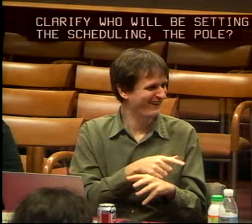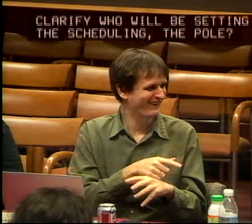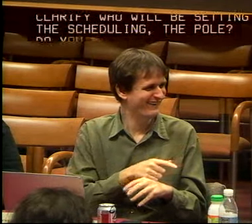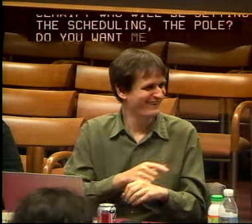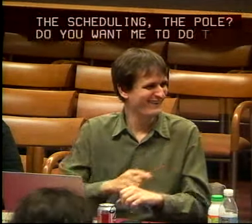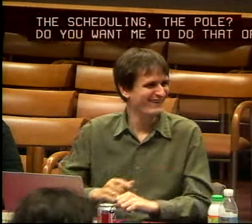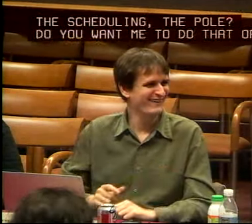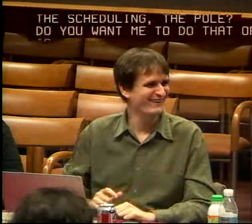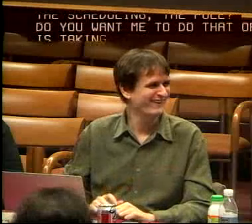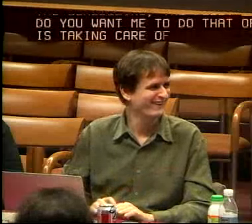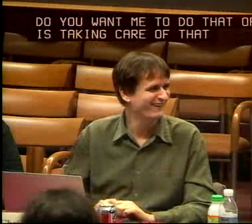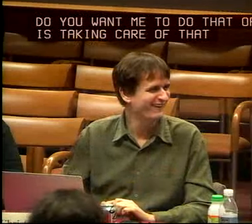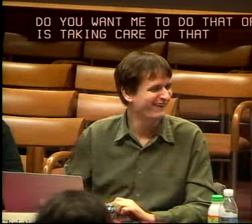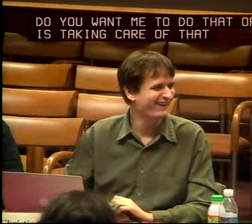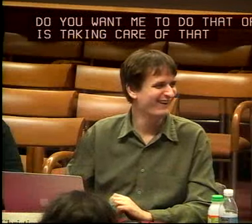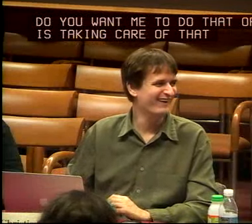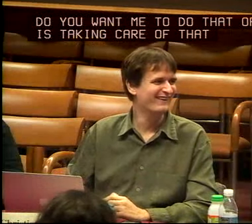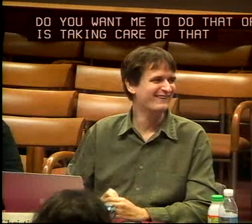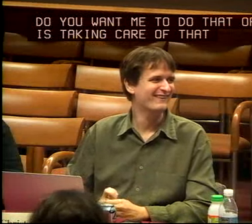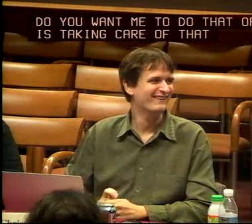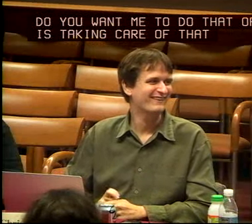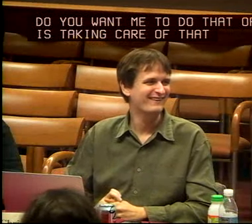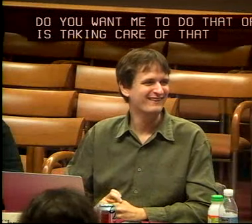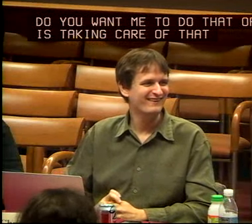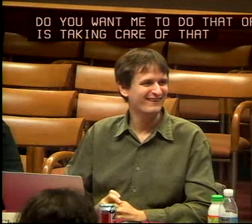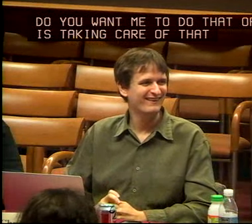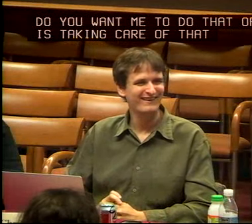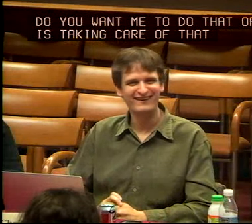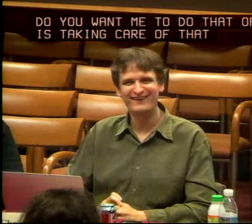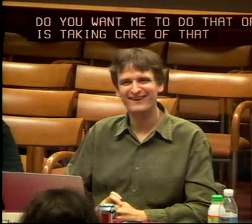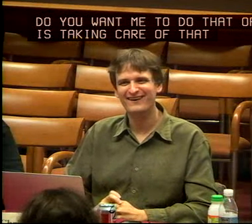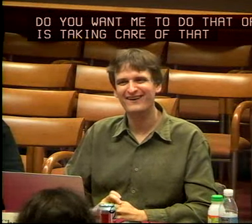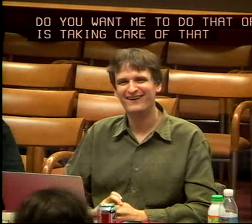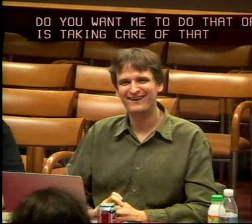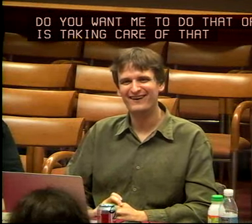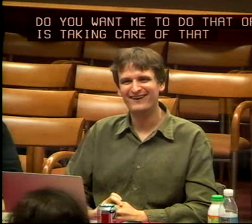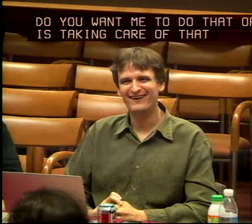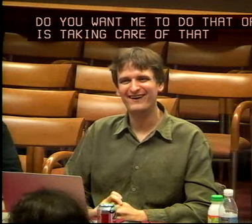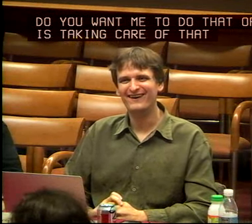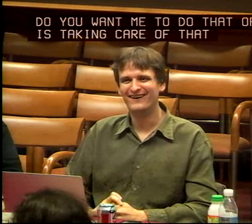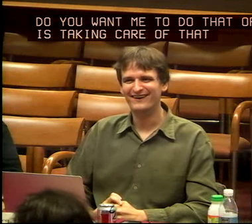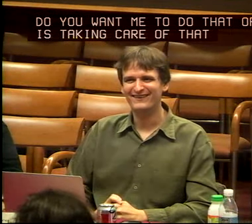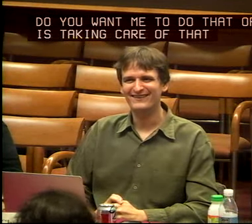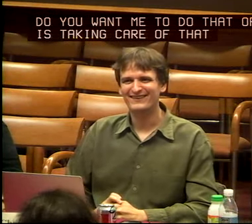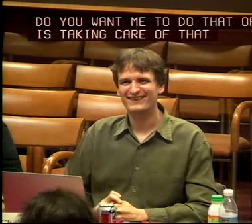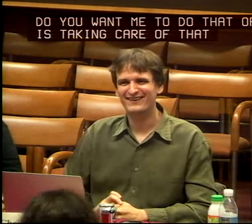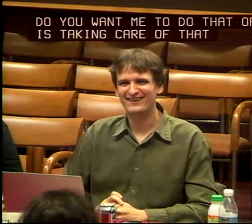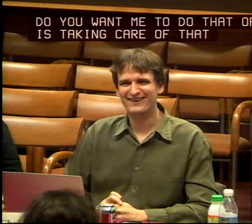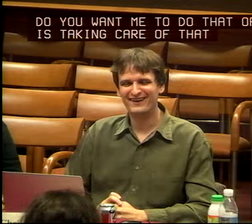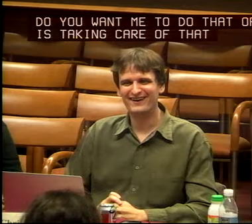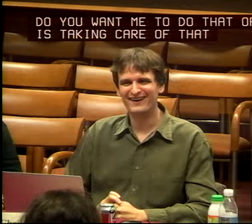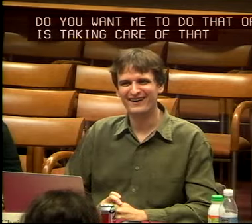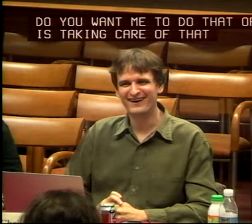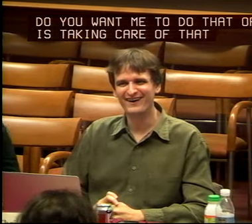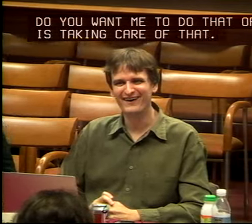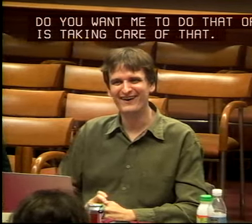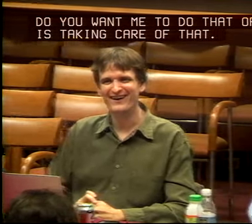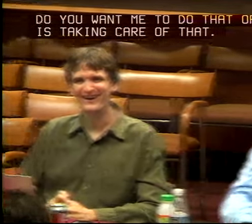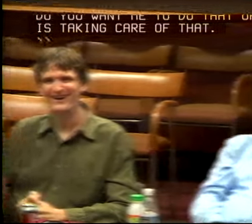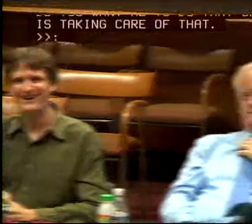Christian, I think. Greg will do Tiger 3. Tiger 3, we can help, but Christian, I think the best thing